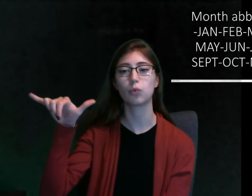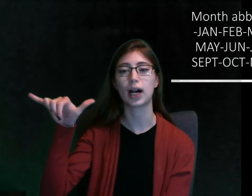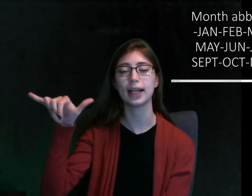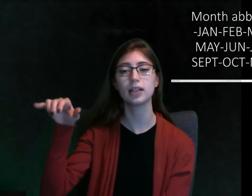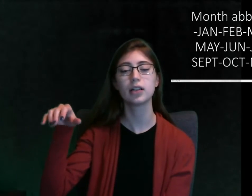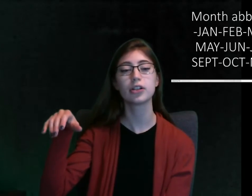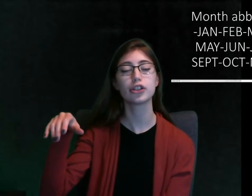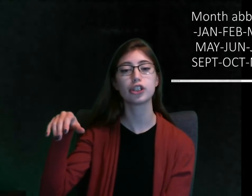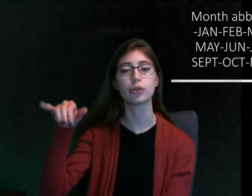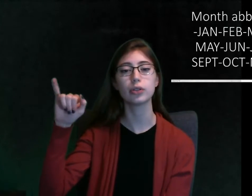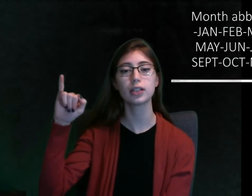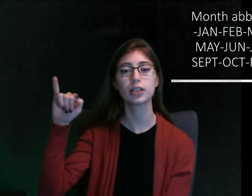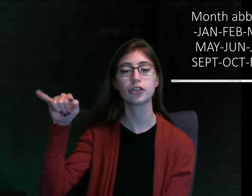M-A-Y. June,